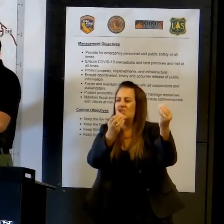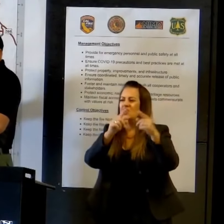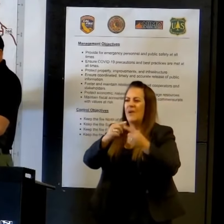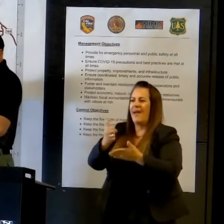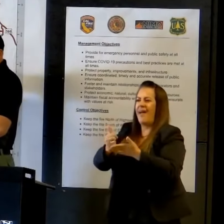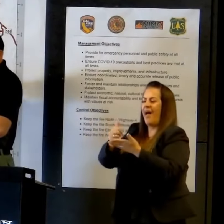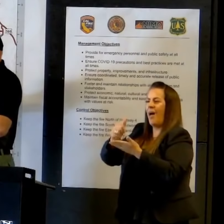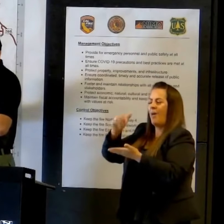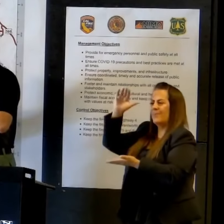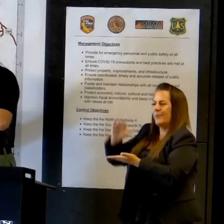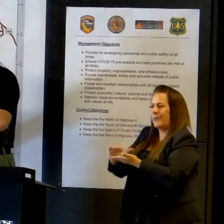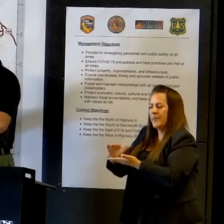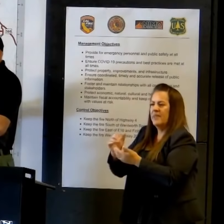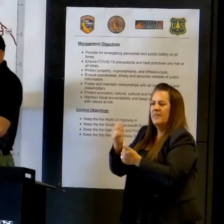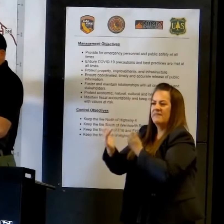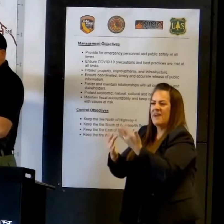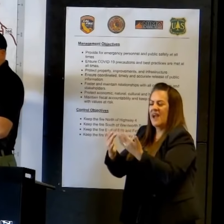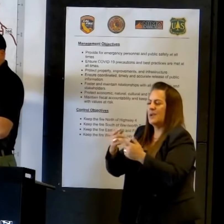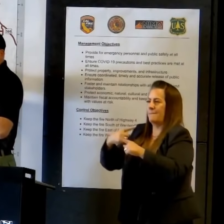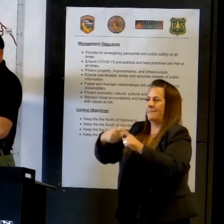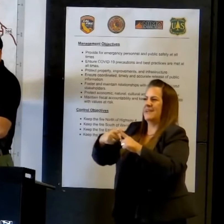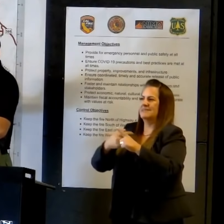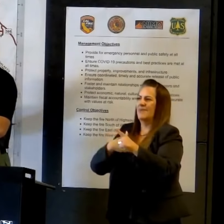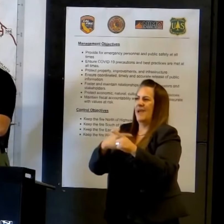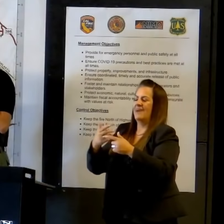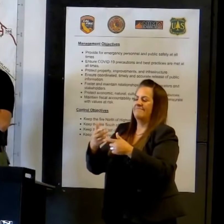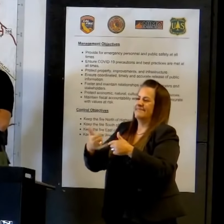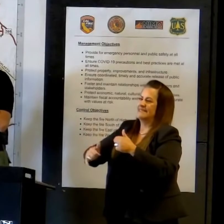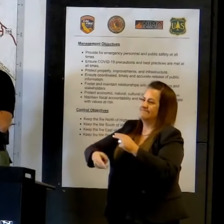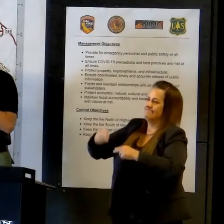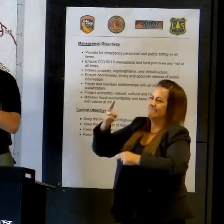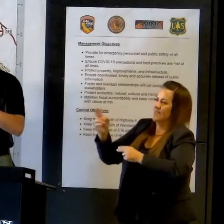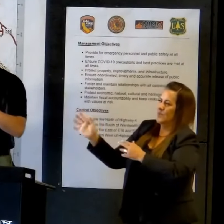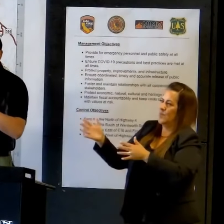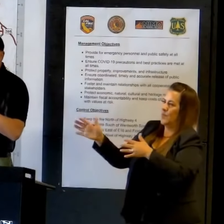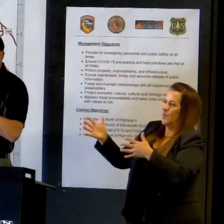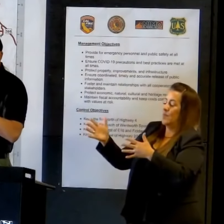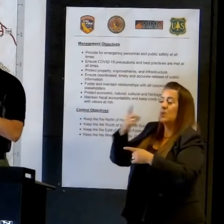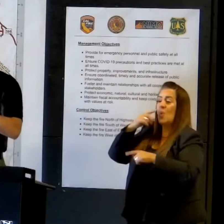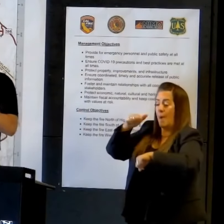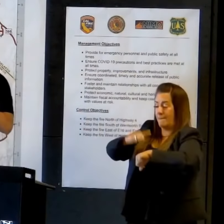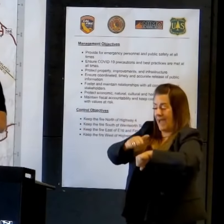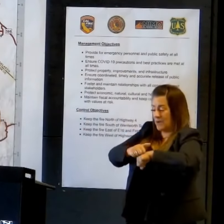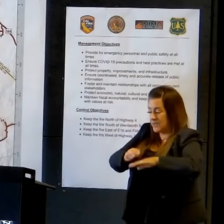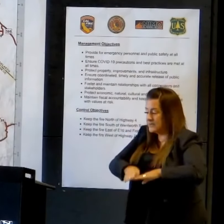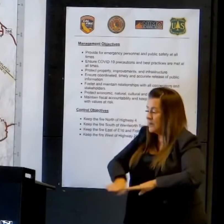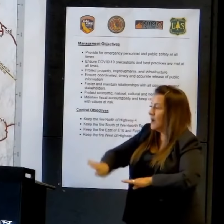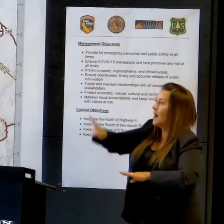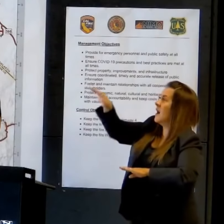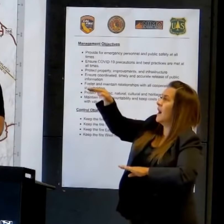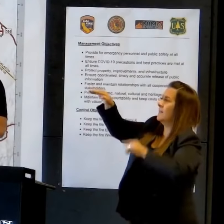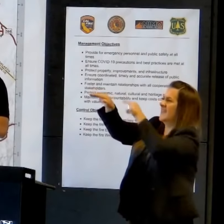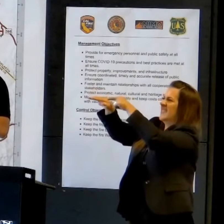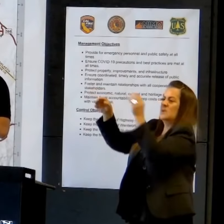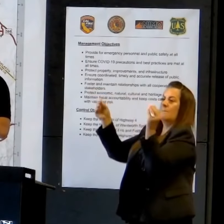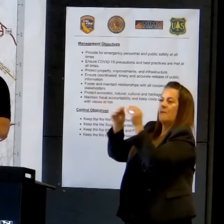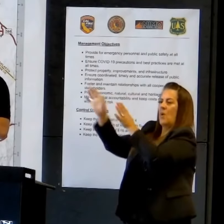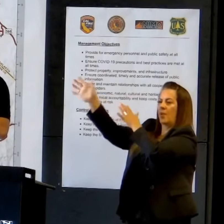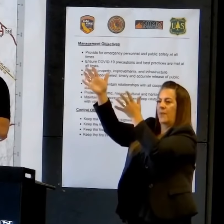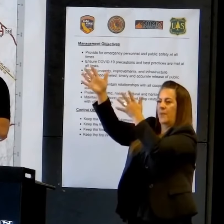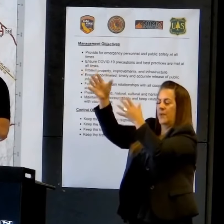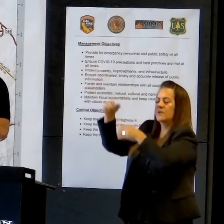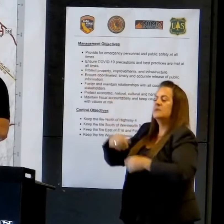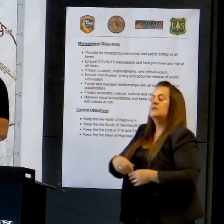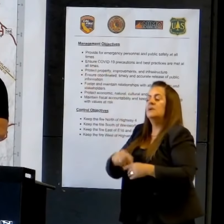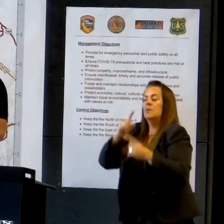we've had some really gusty winds up, especially across the ridges on the top edge of the fire. So for tonight, we